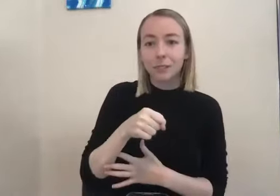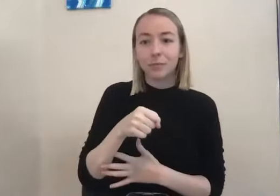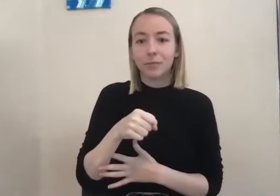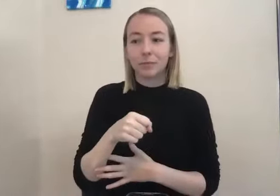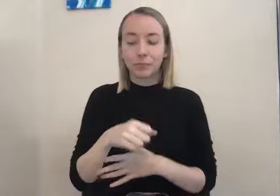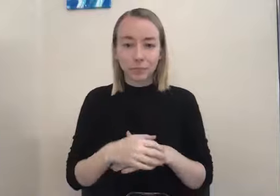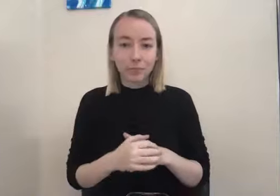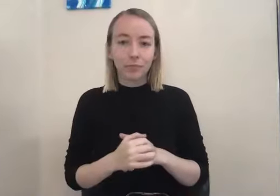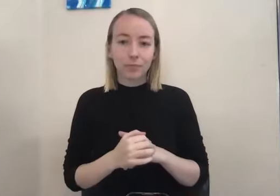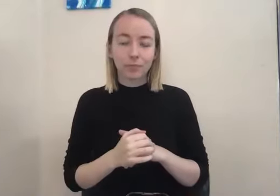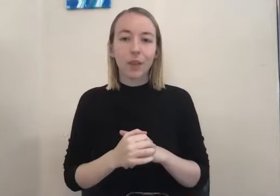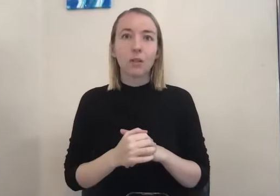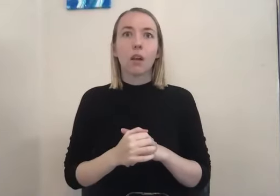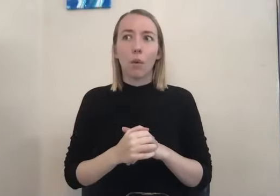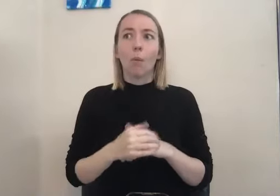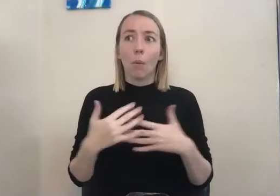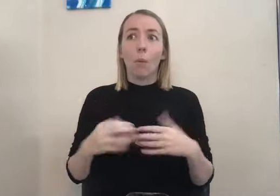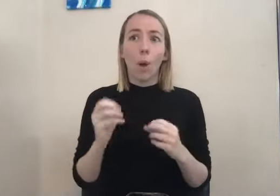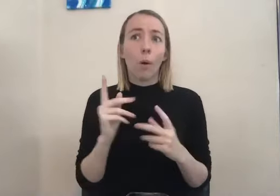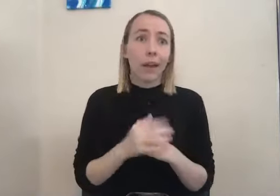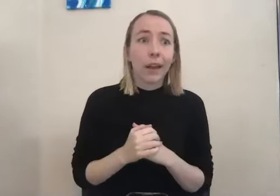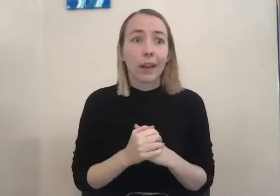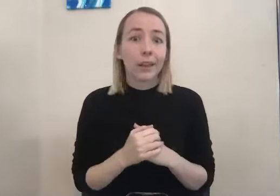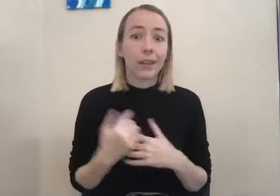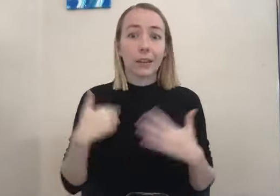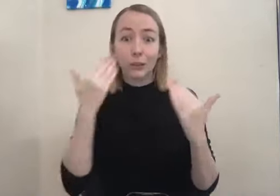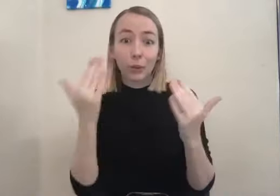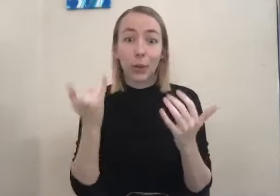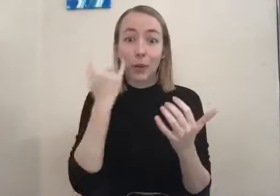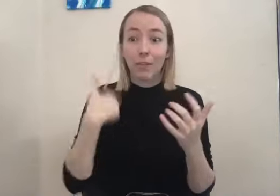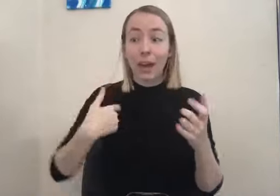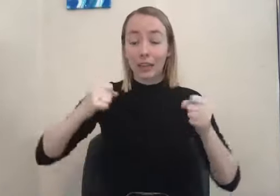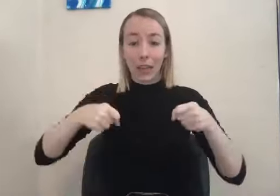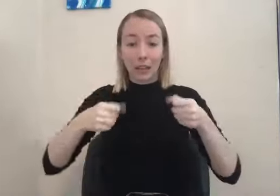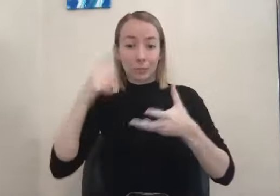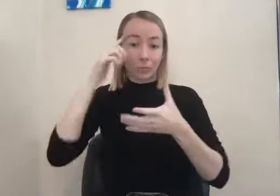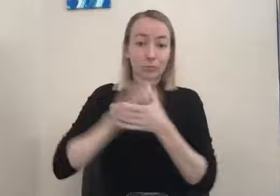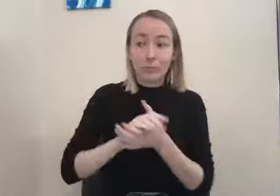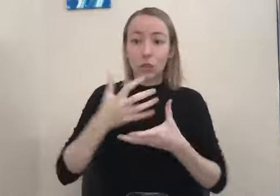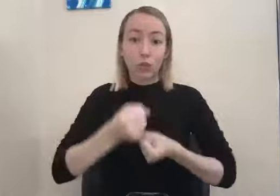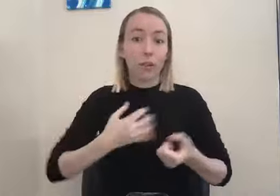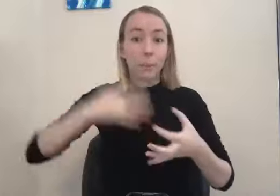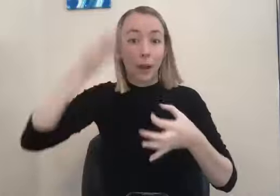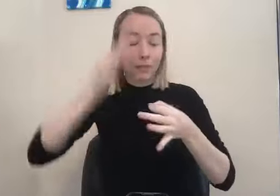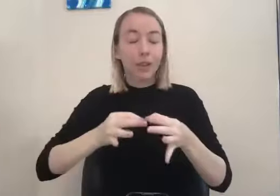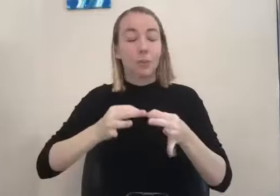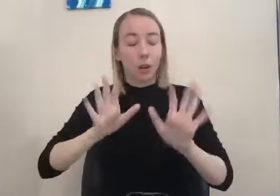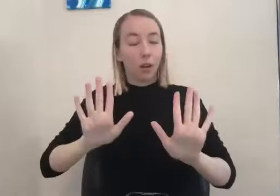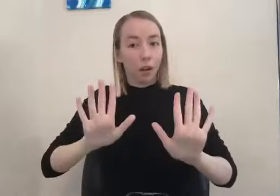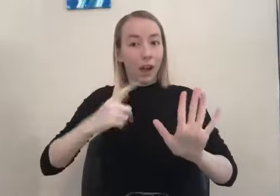make a decision to turn my will and my life on. My will was my thoughts and my actions. My life was my actions. My will was my... So that was easy for